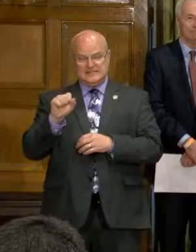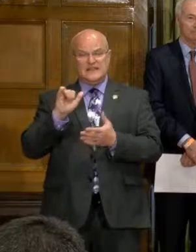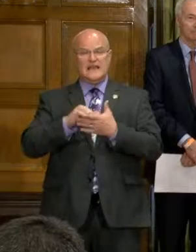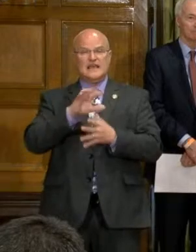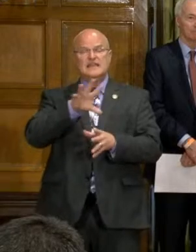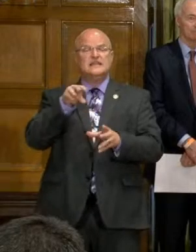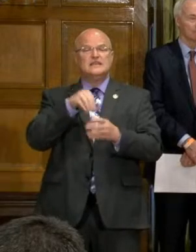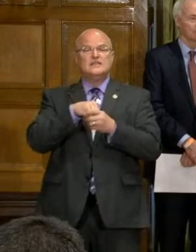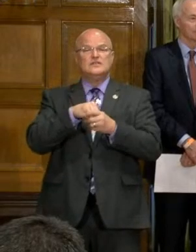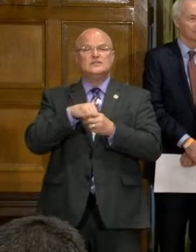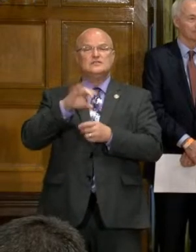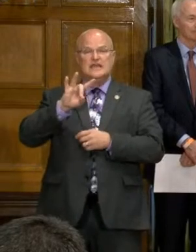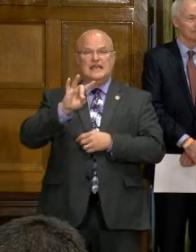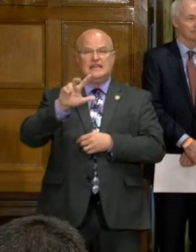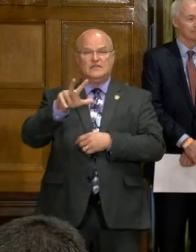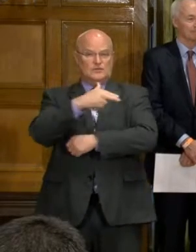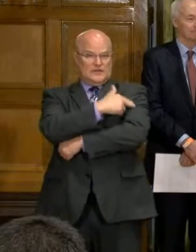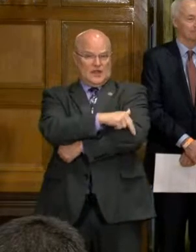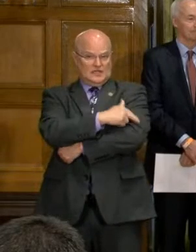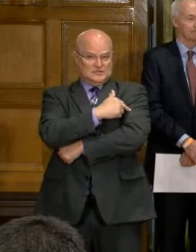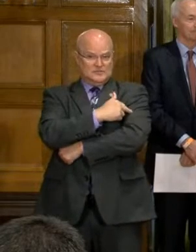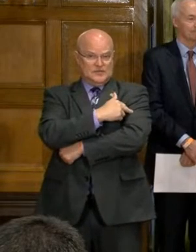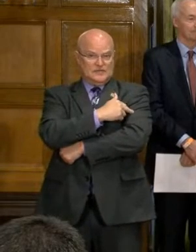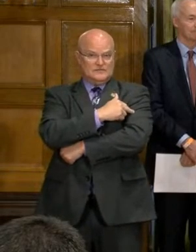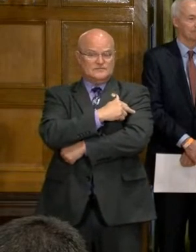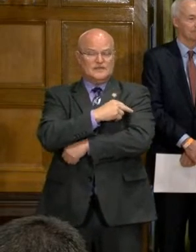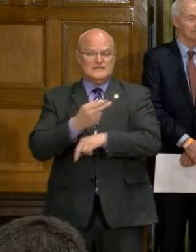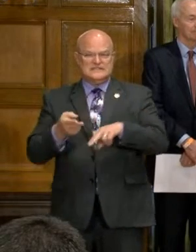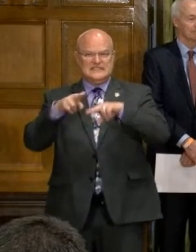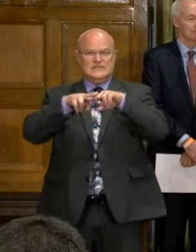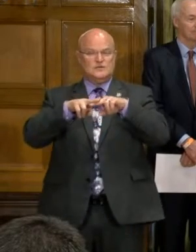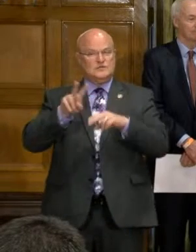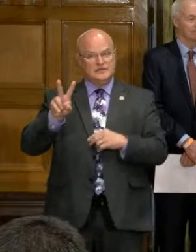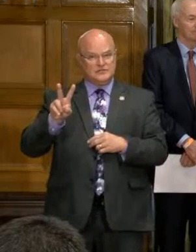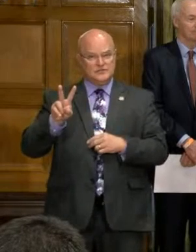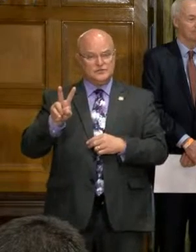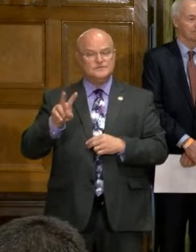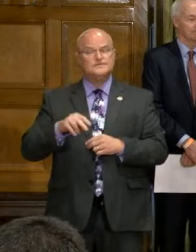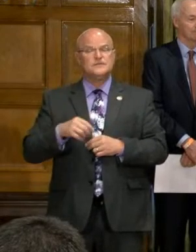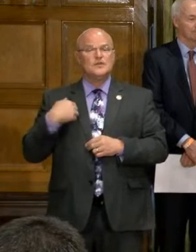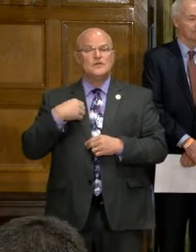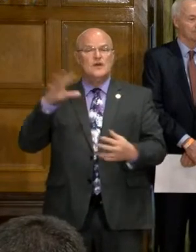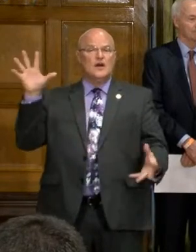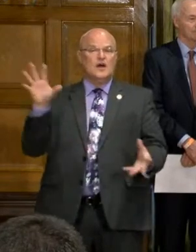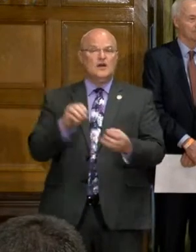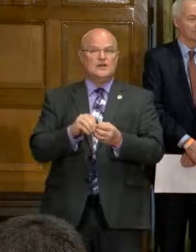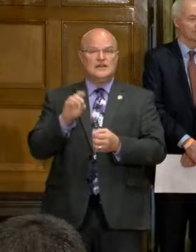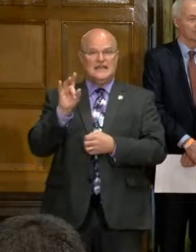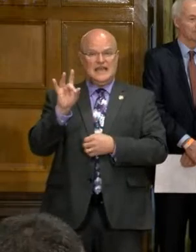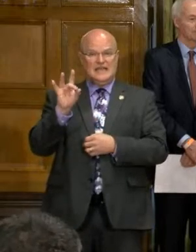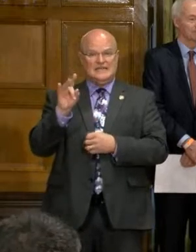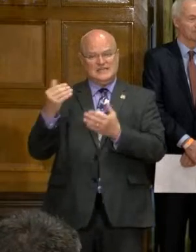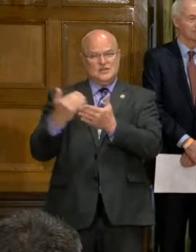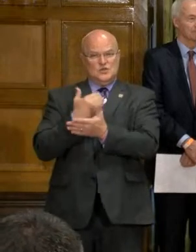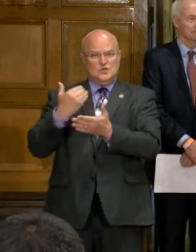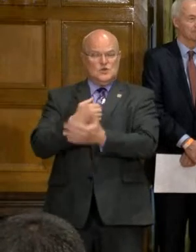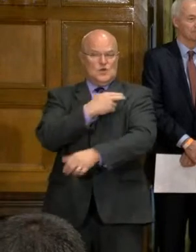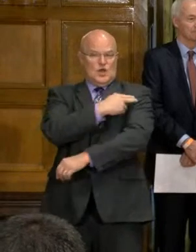Those include 83 hospitalized. That's 2 more than yesterday. We've had a total of 18